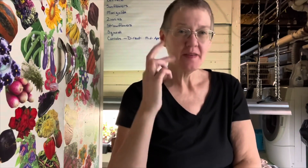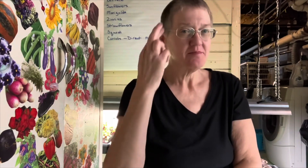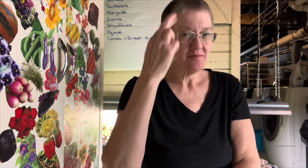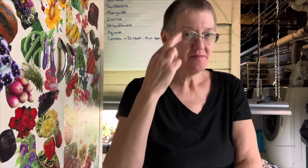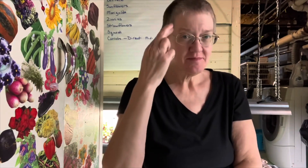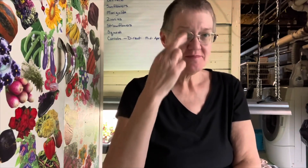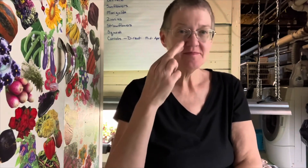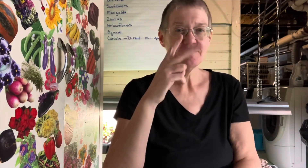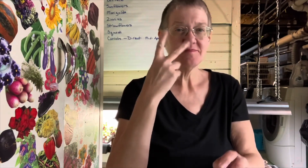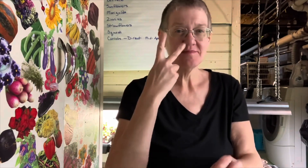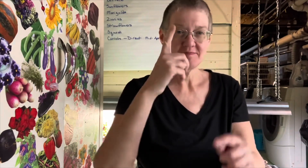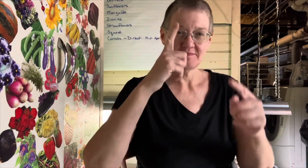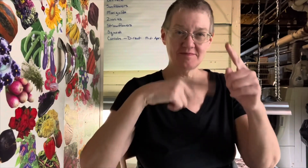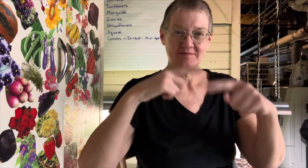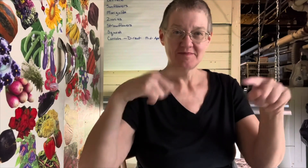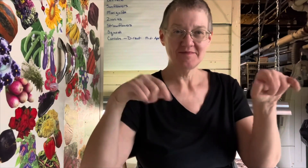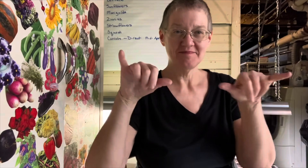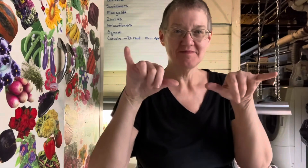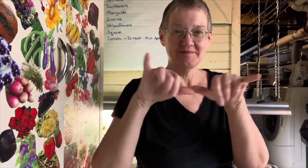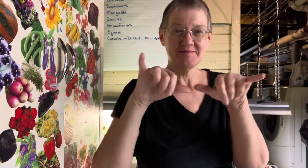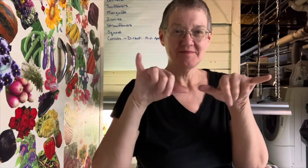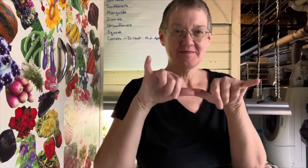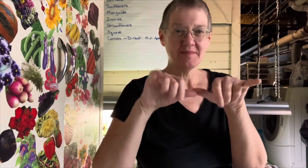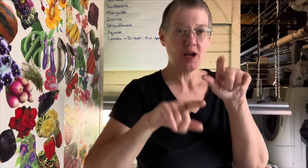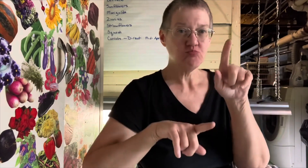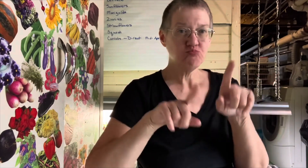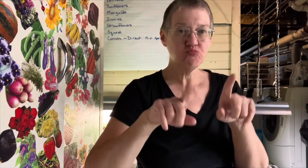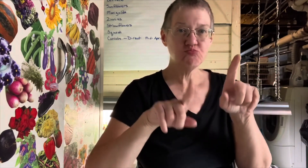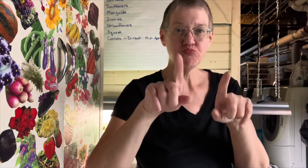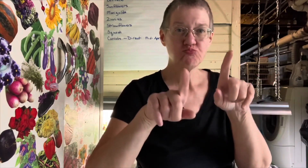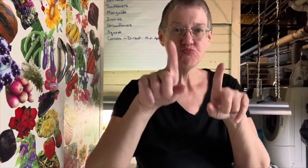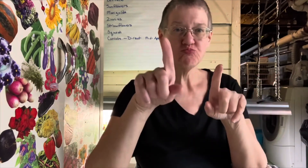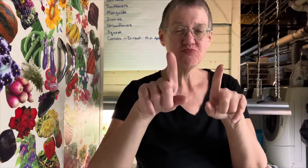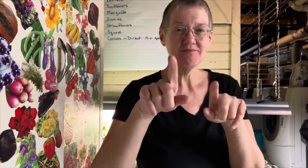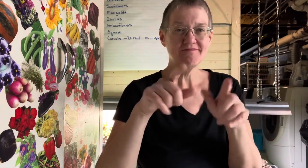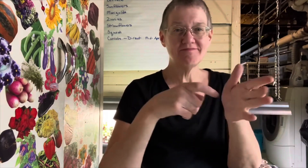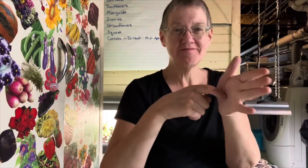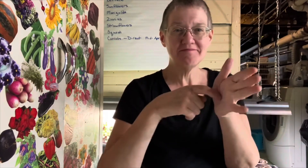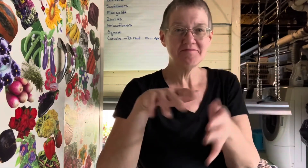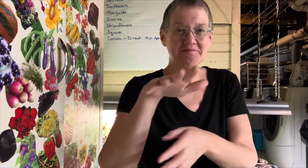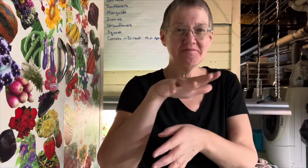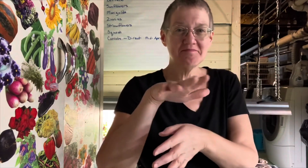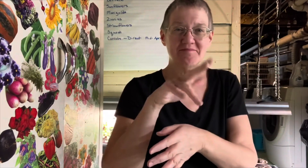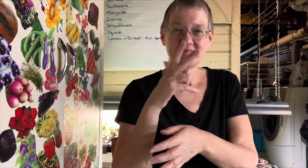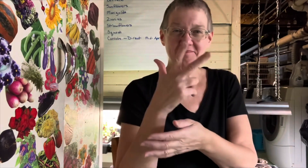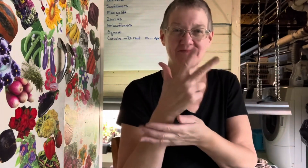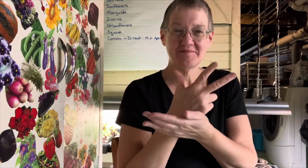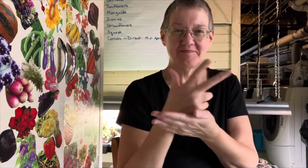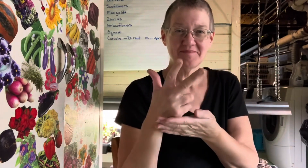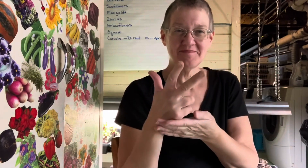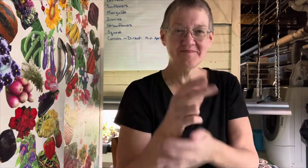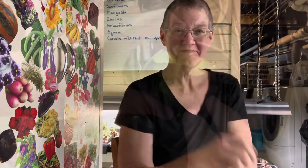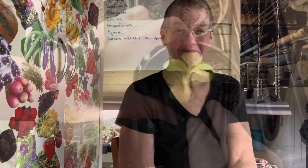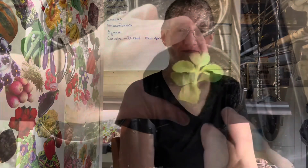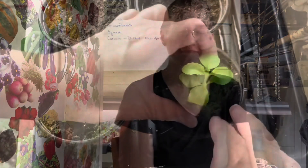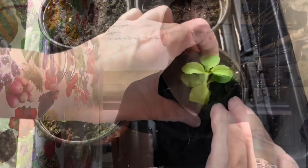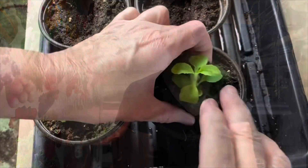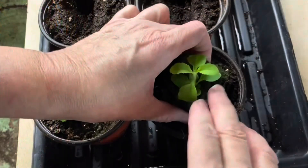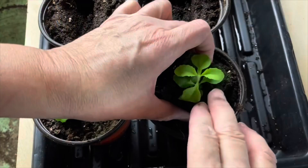because they're sterile. But this is the reason you see the variety of size, because it can take about 3 weeks